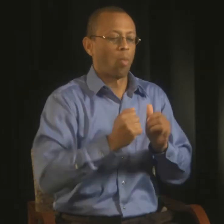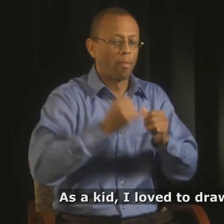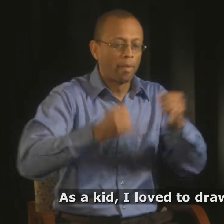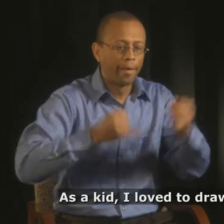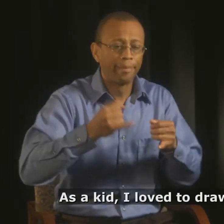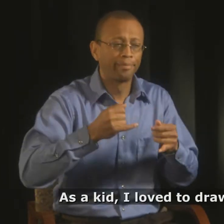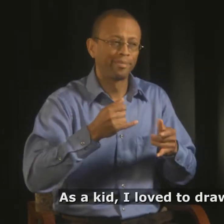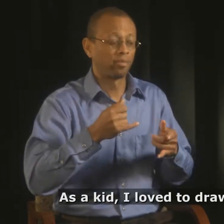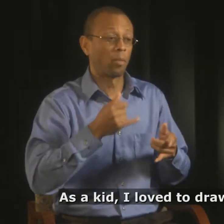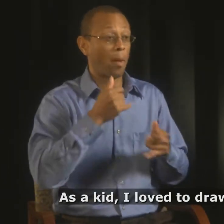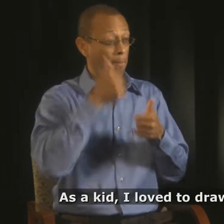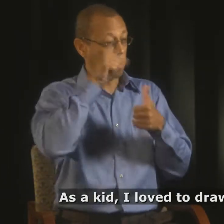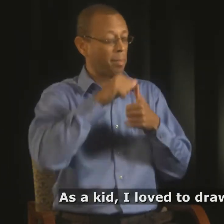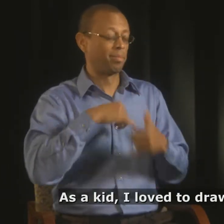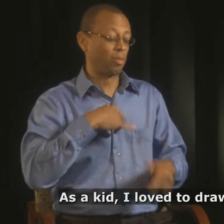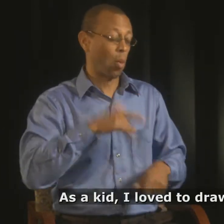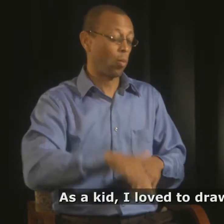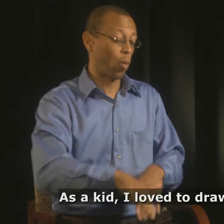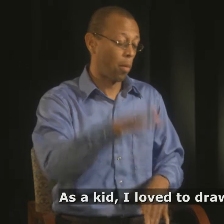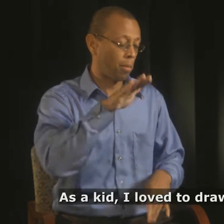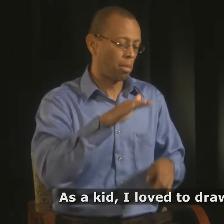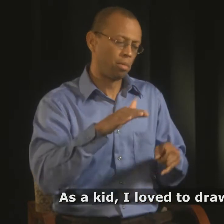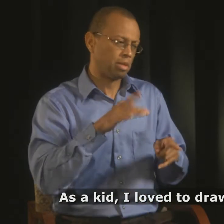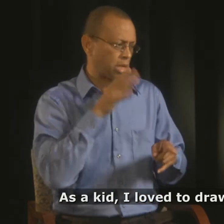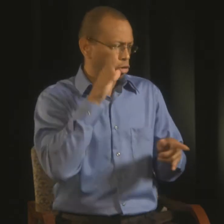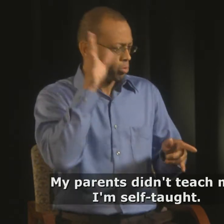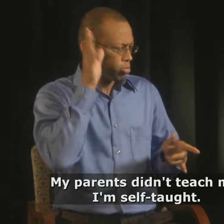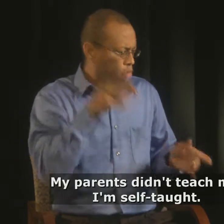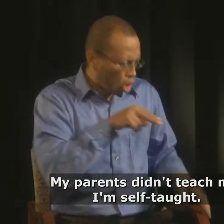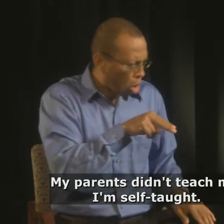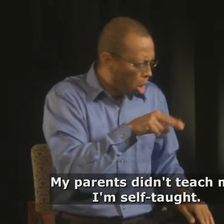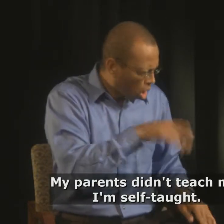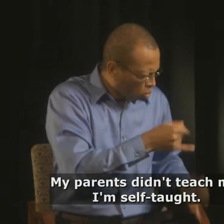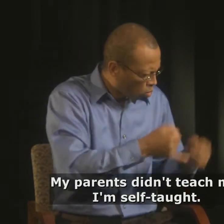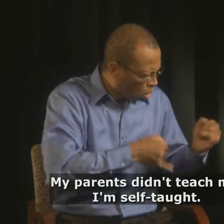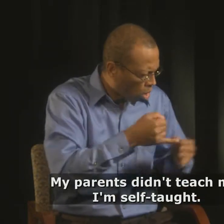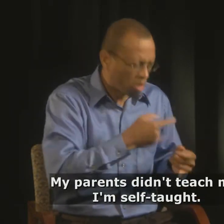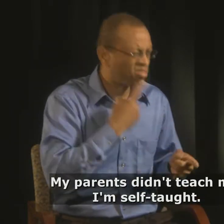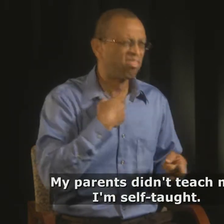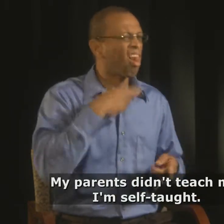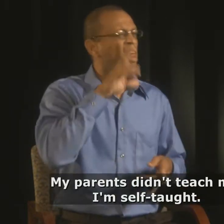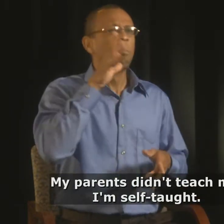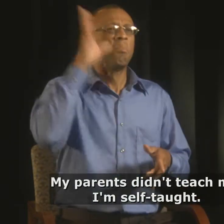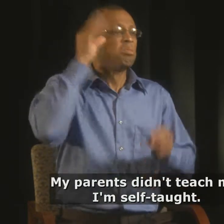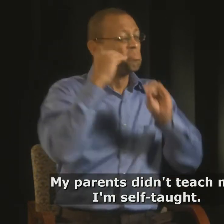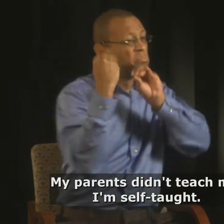a kid, I loved to draw. My parents didn't teach me. I'm self-taught.